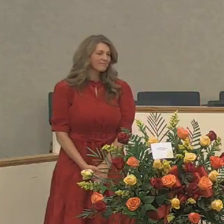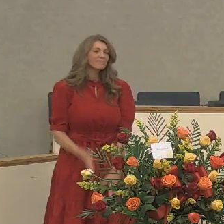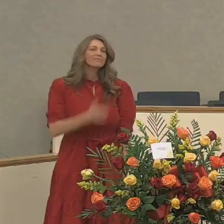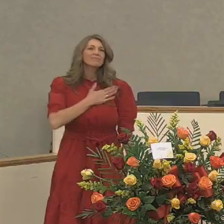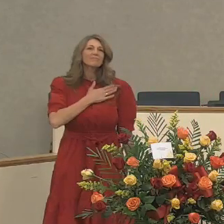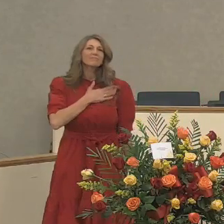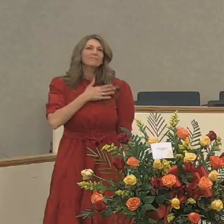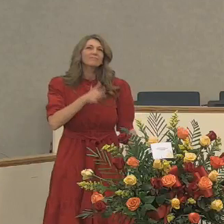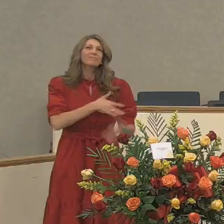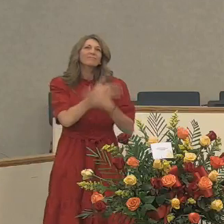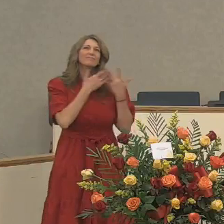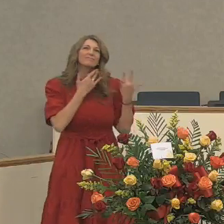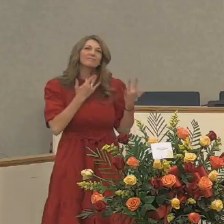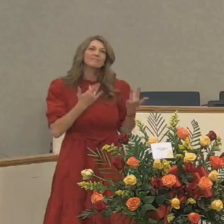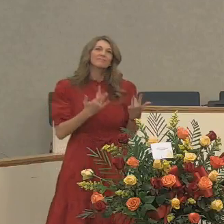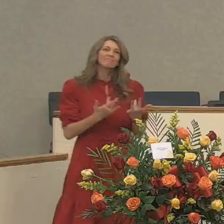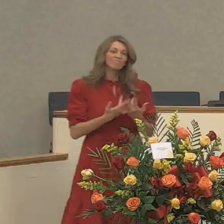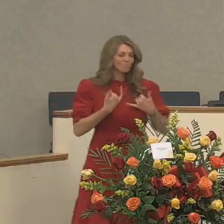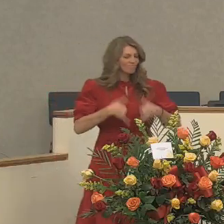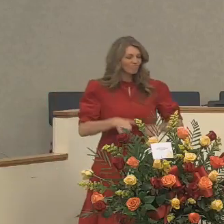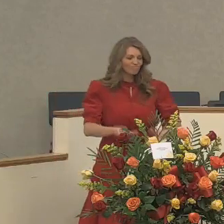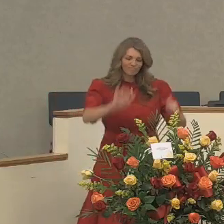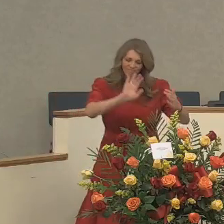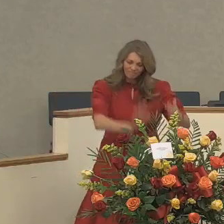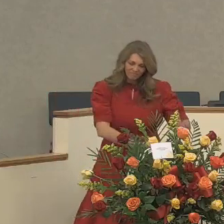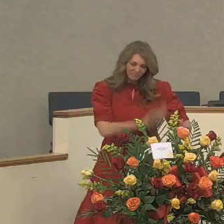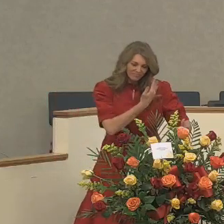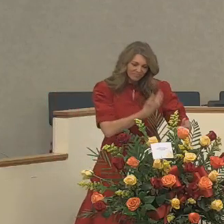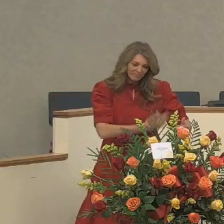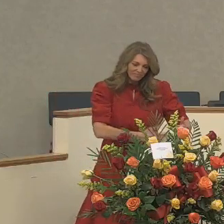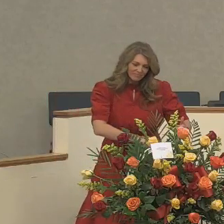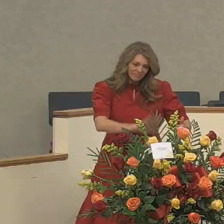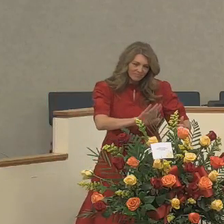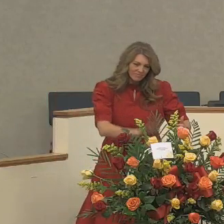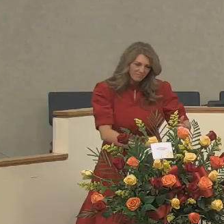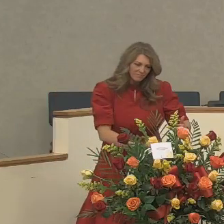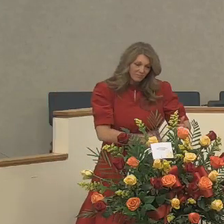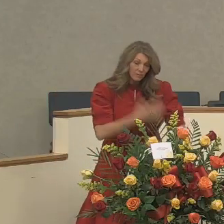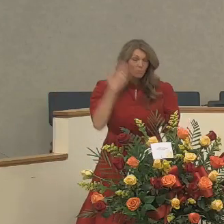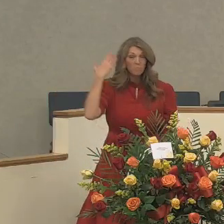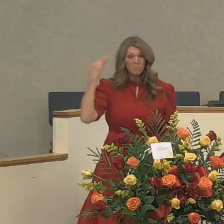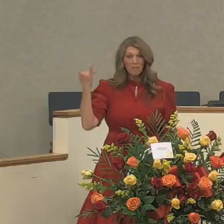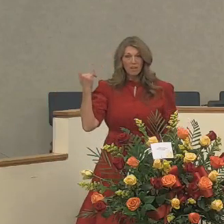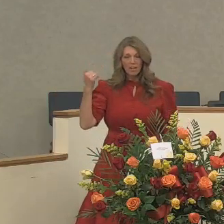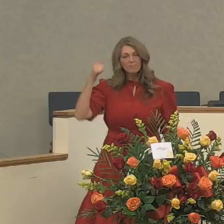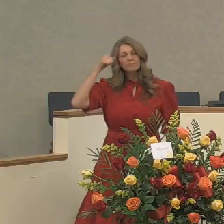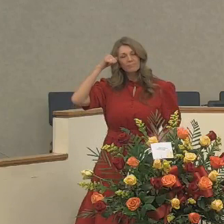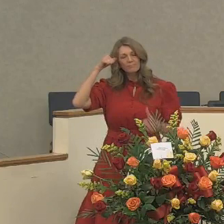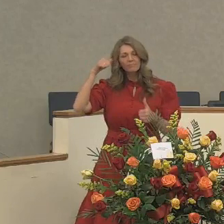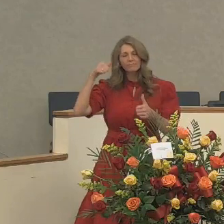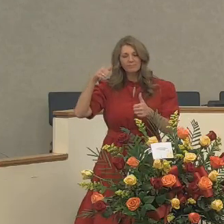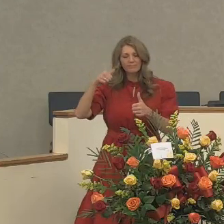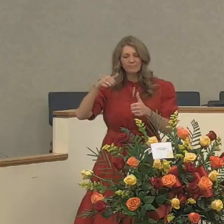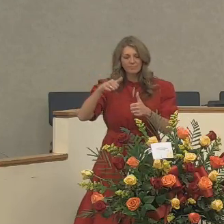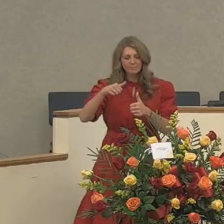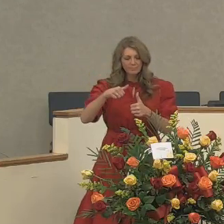My heart can see when I pause to remember